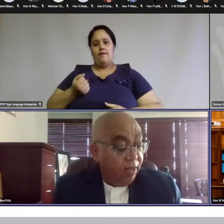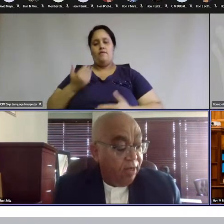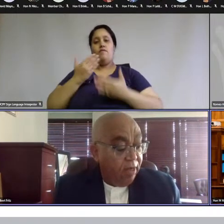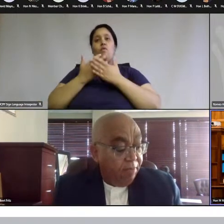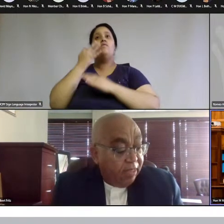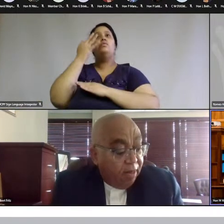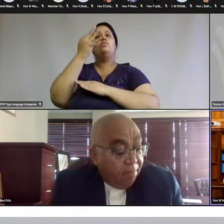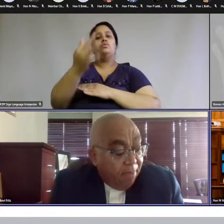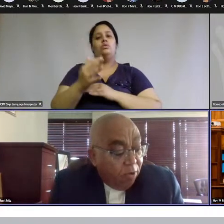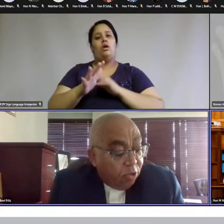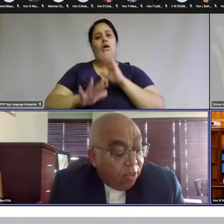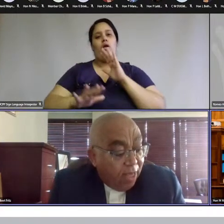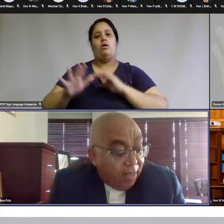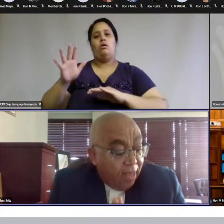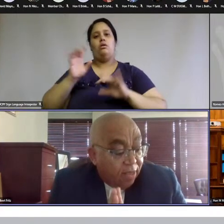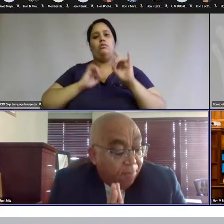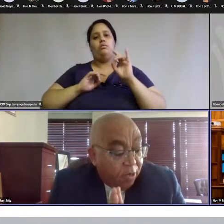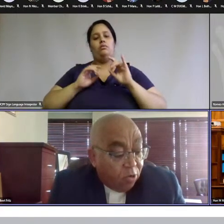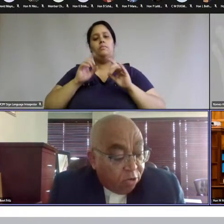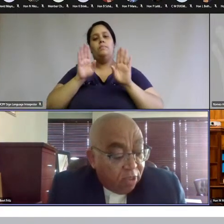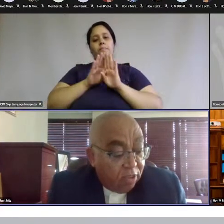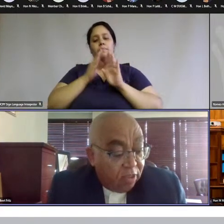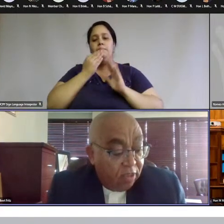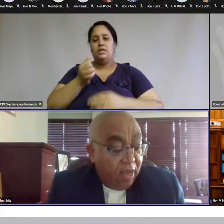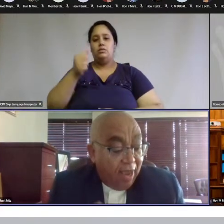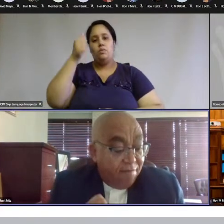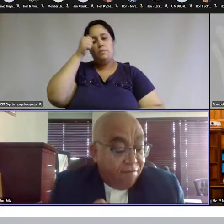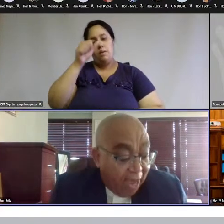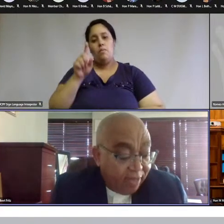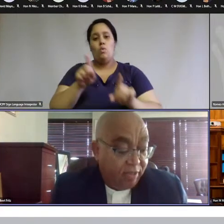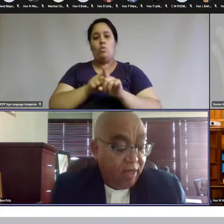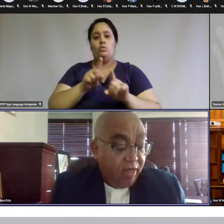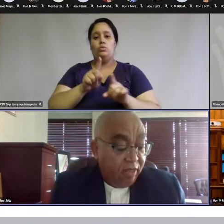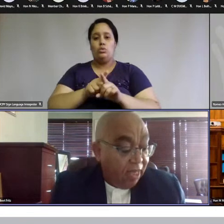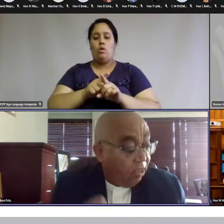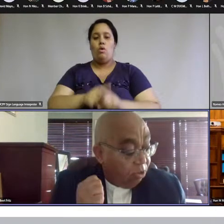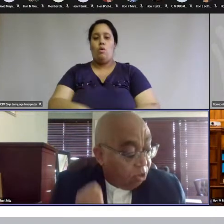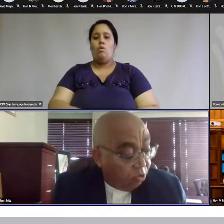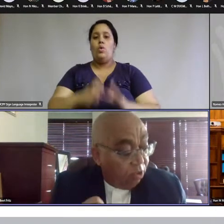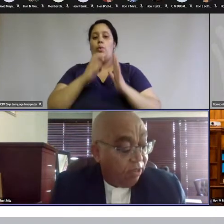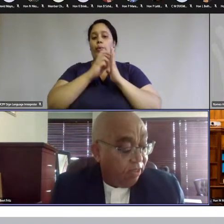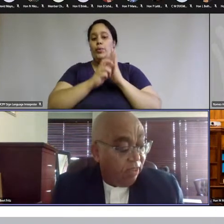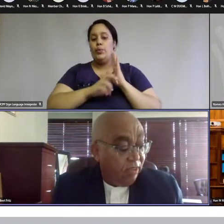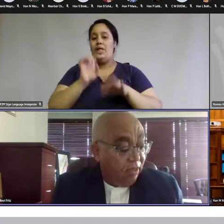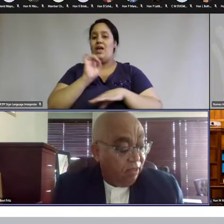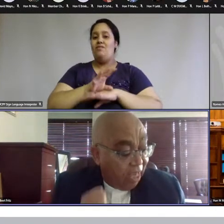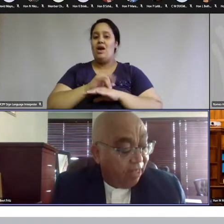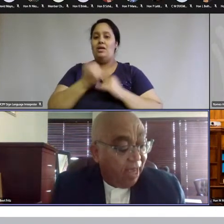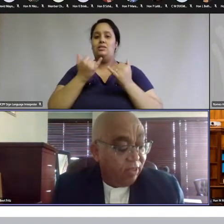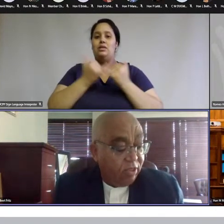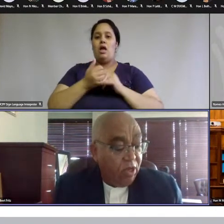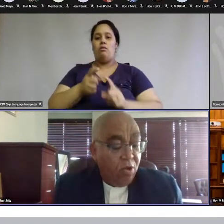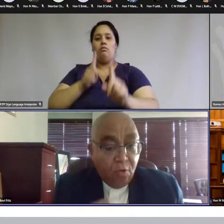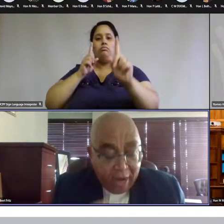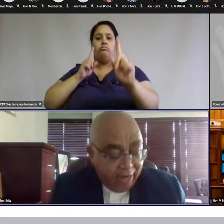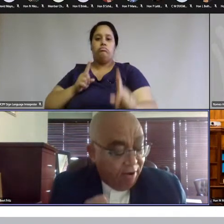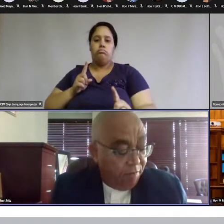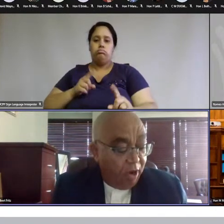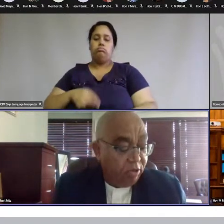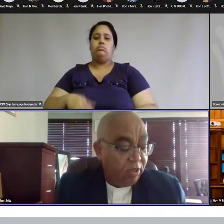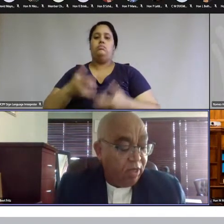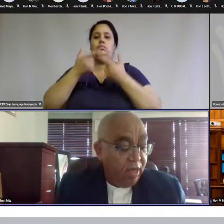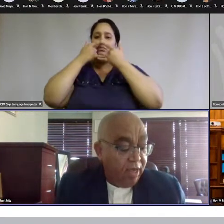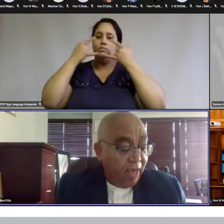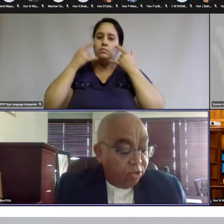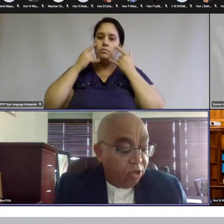future. Please remember also that the precautions advised, such as social distancing, sanitizing, wearing